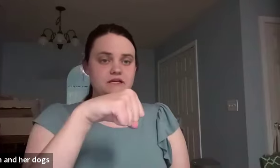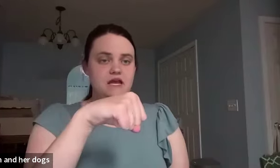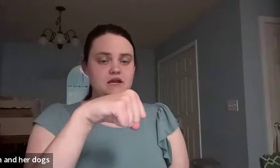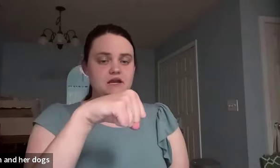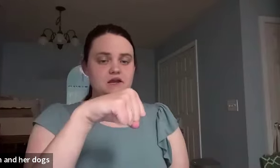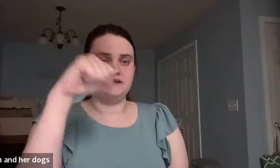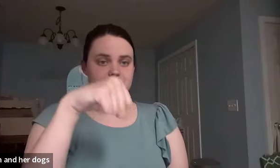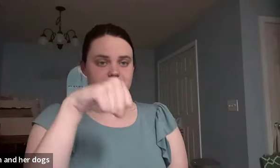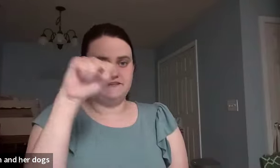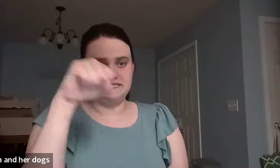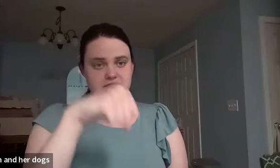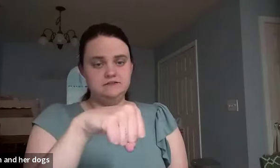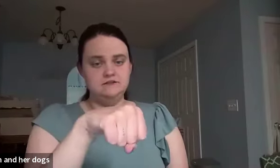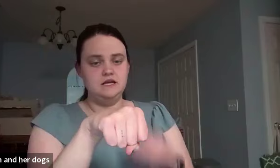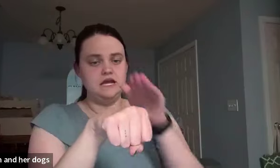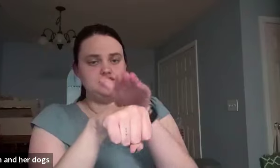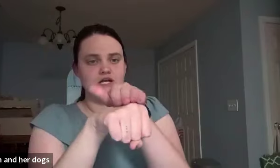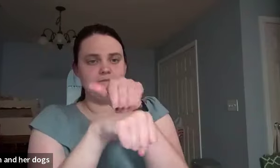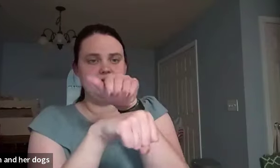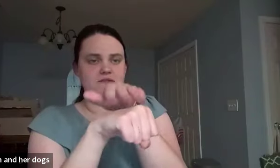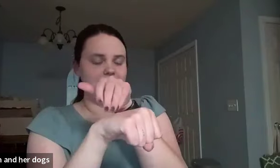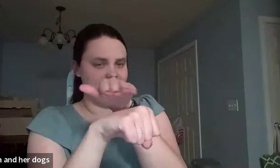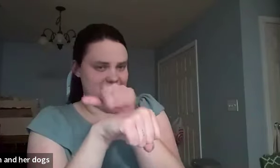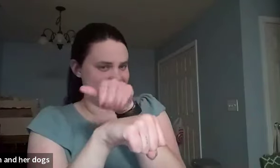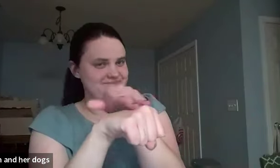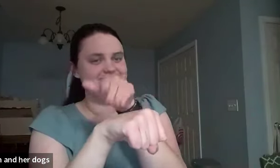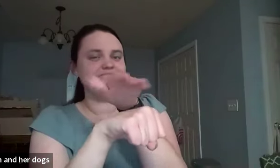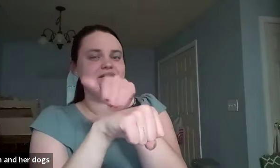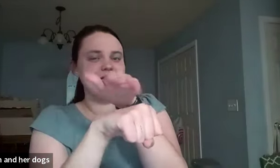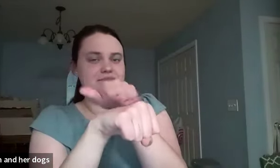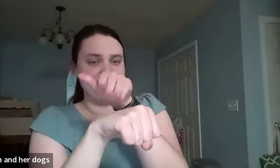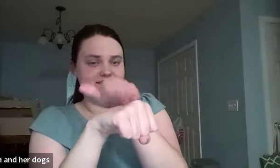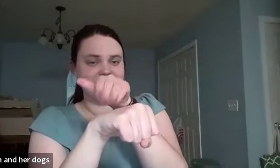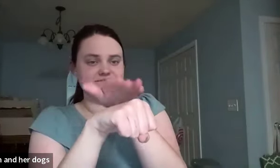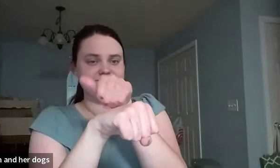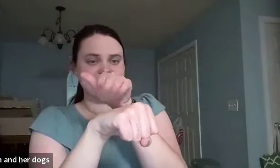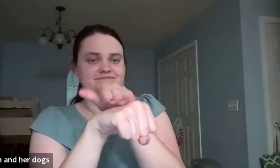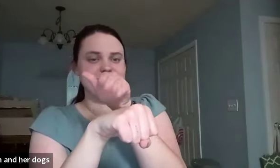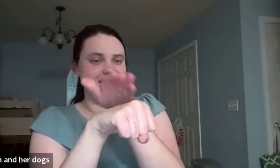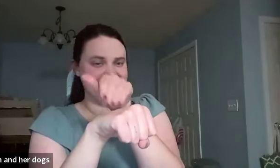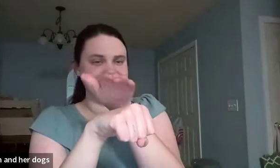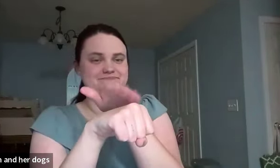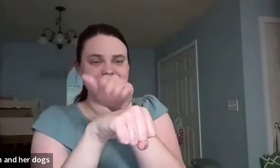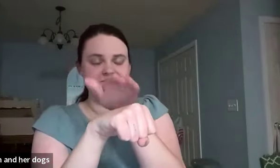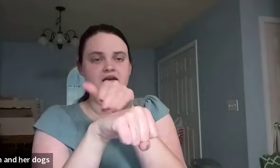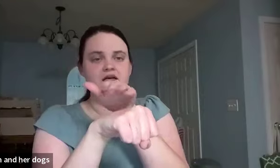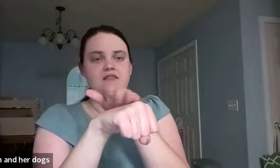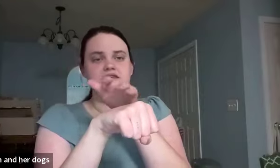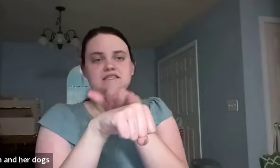be a non-dominant fist and you're going to pet the back of it. Pet. Pet. This